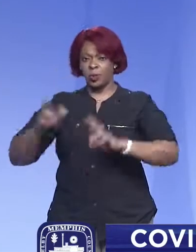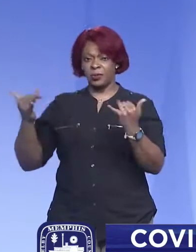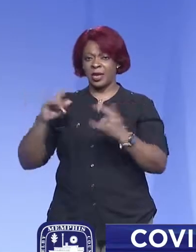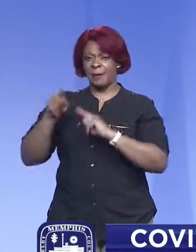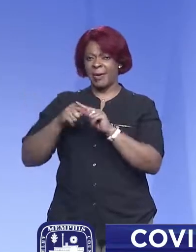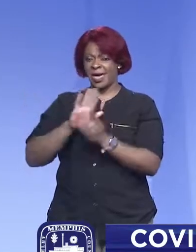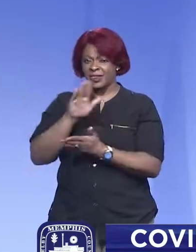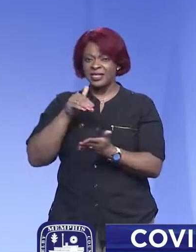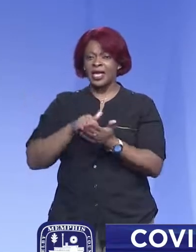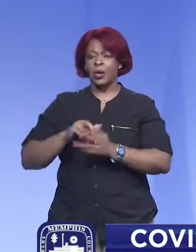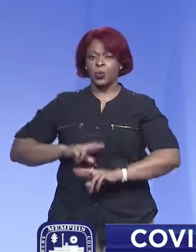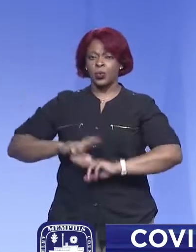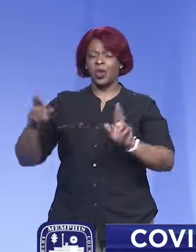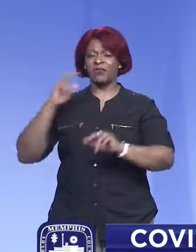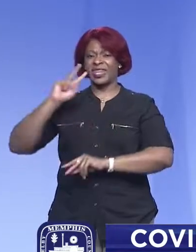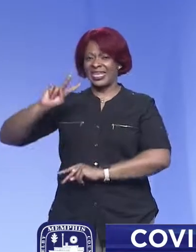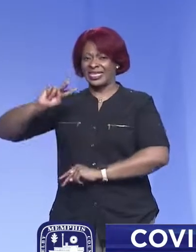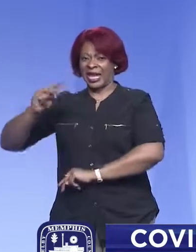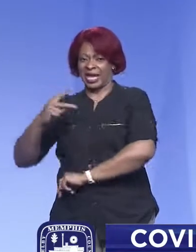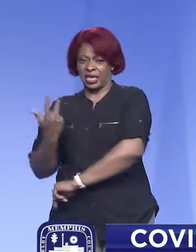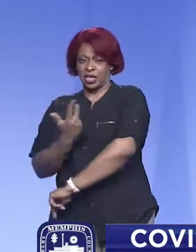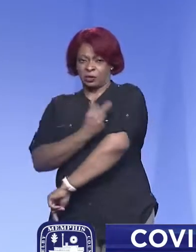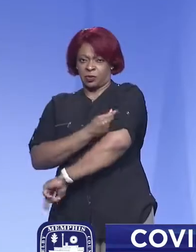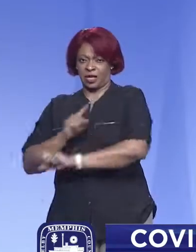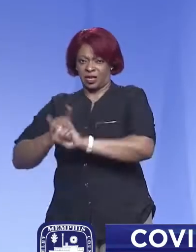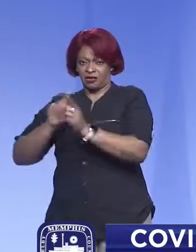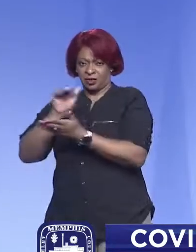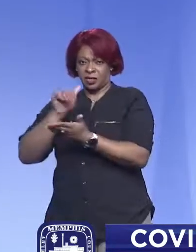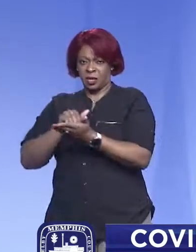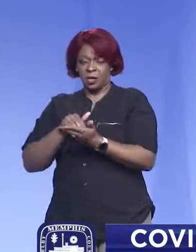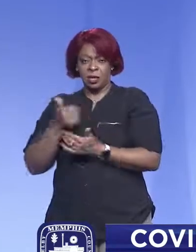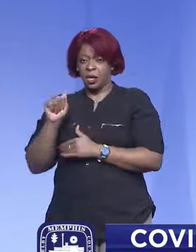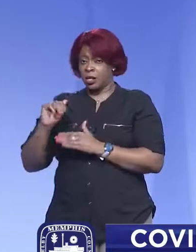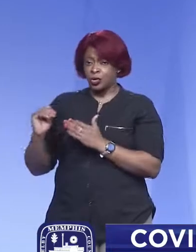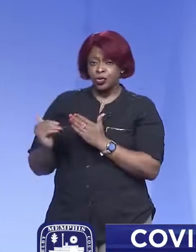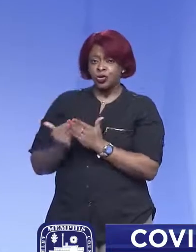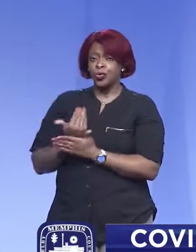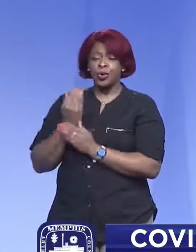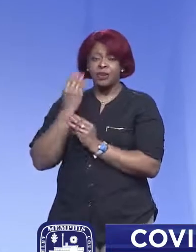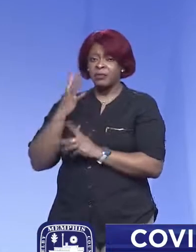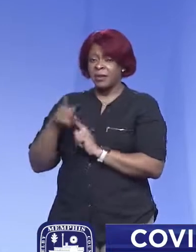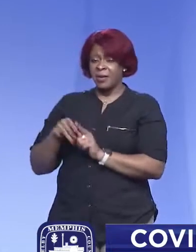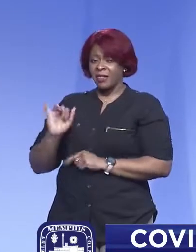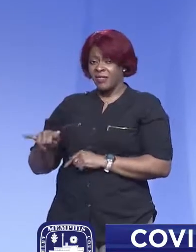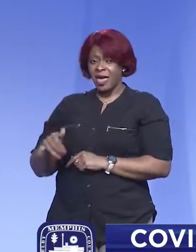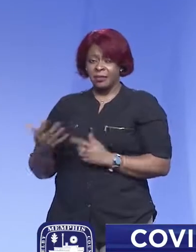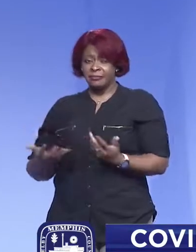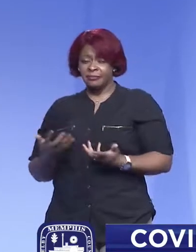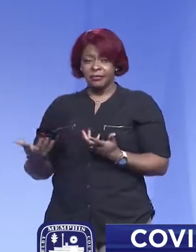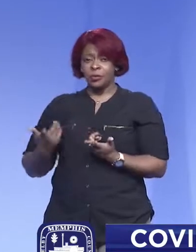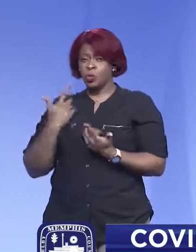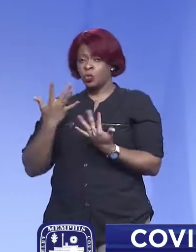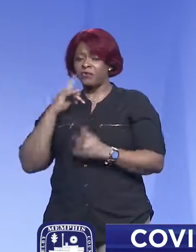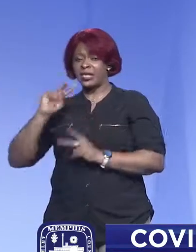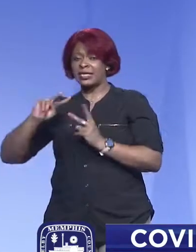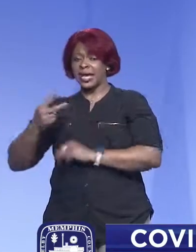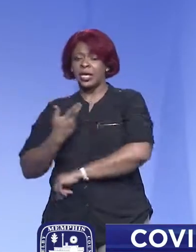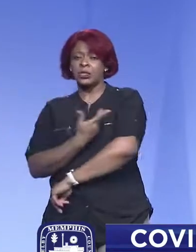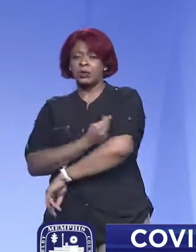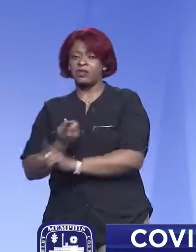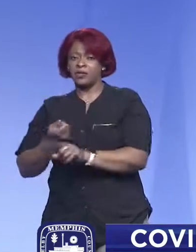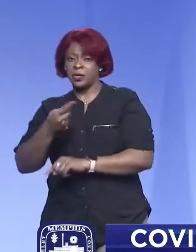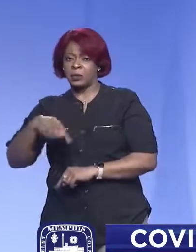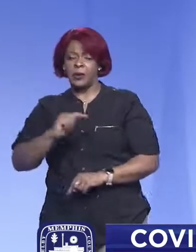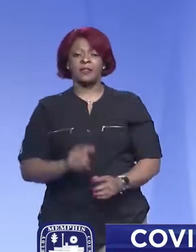site that would be set up for those waiting for second doses. Any news on that front, those waiting for the second dose from